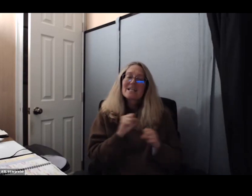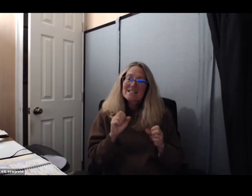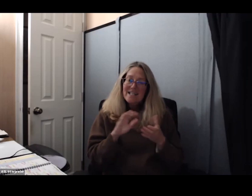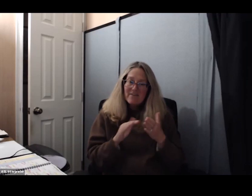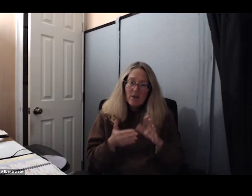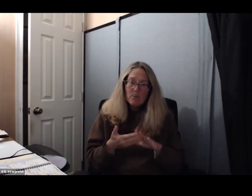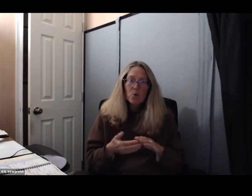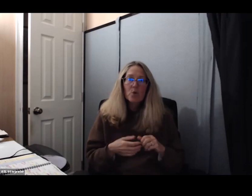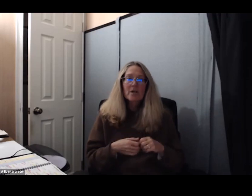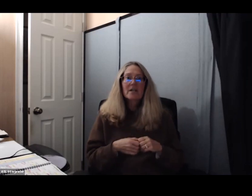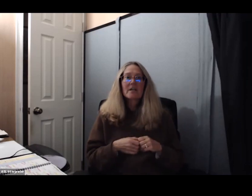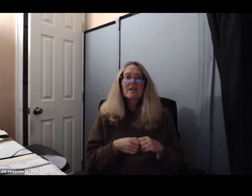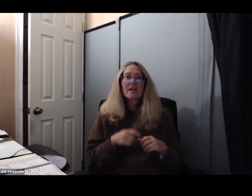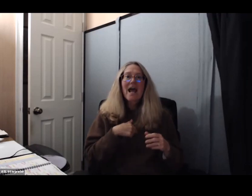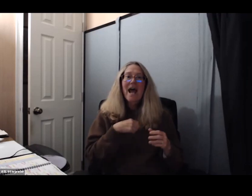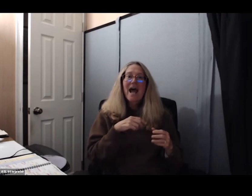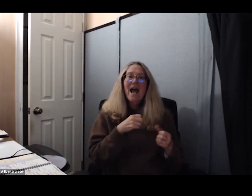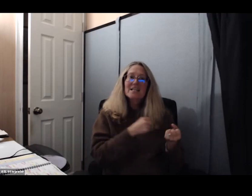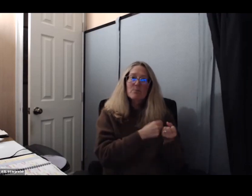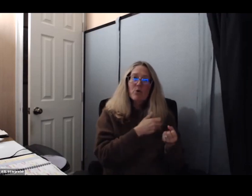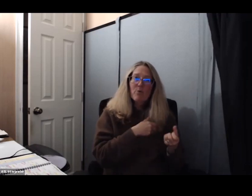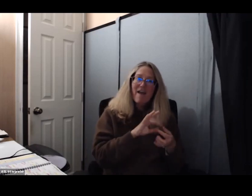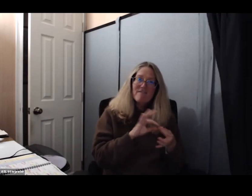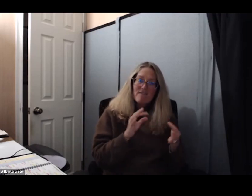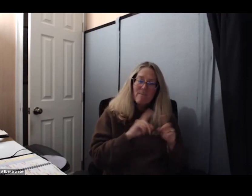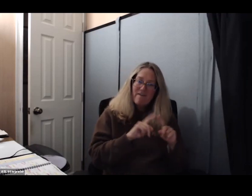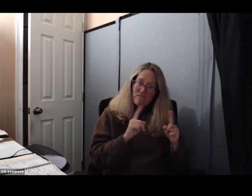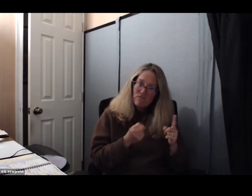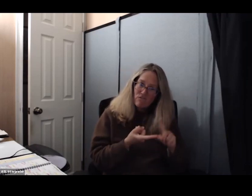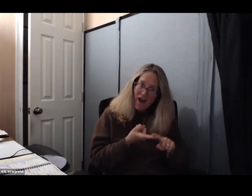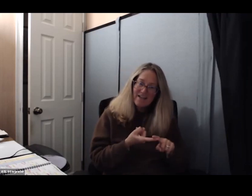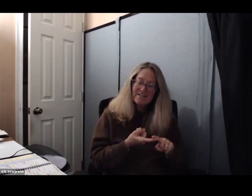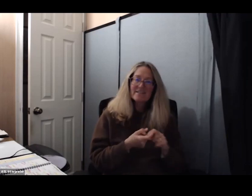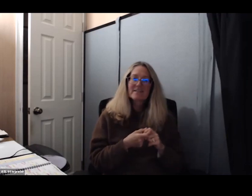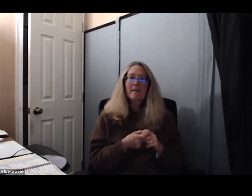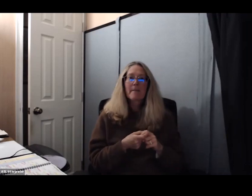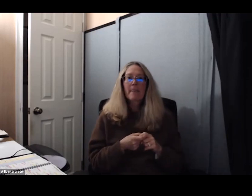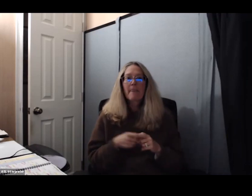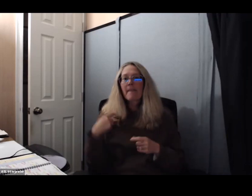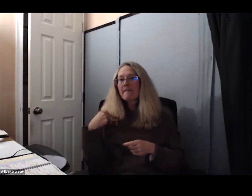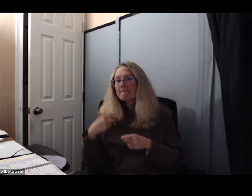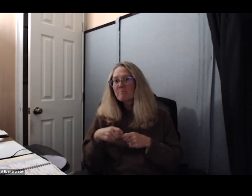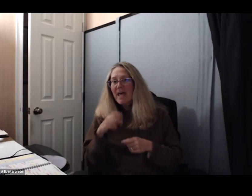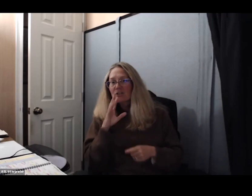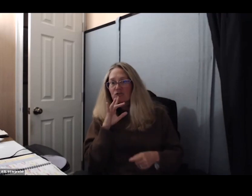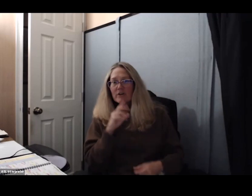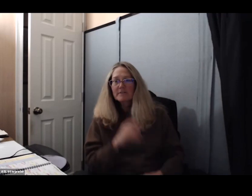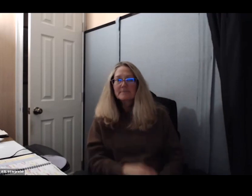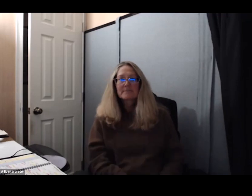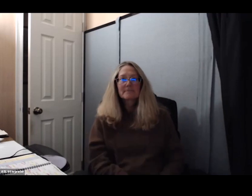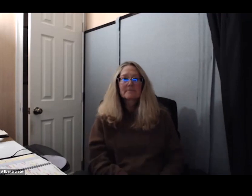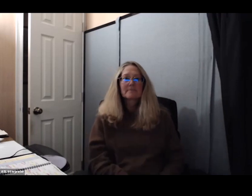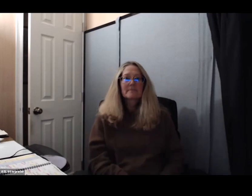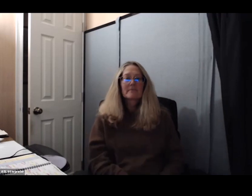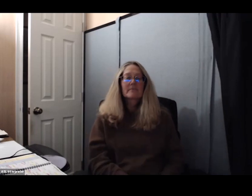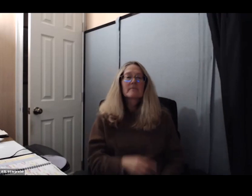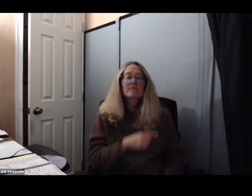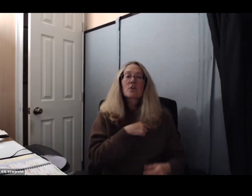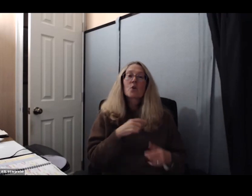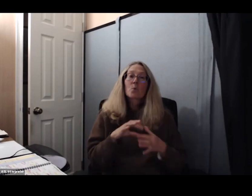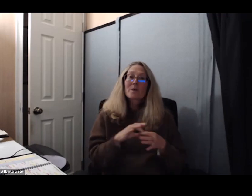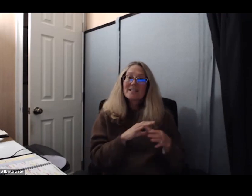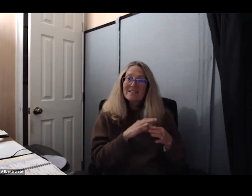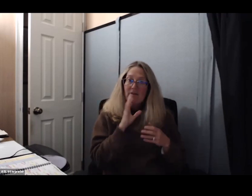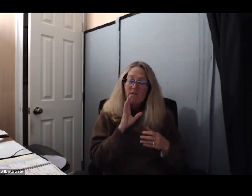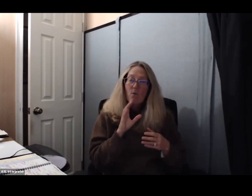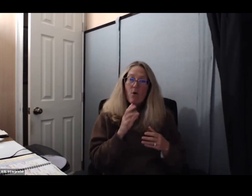community. I stand with my friends. Yo soporto la comunidad de Latinoamérica. We stand for